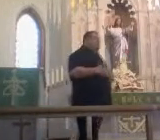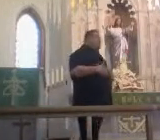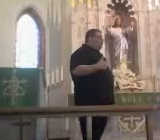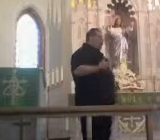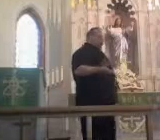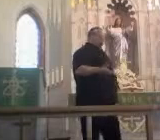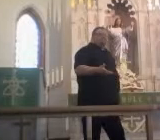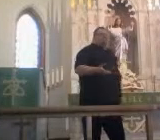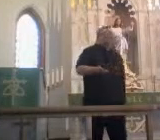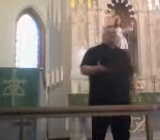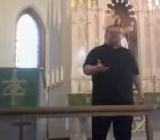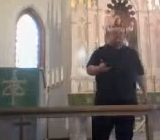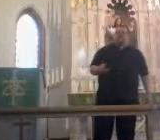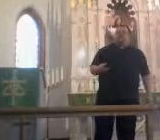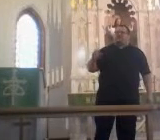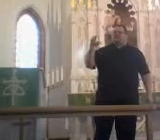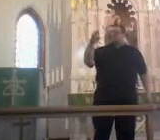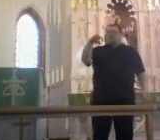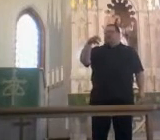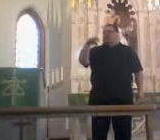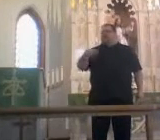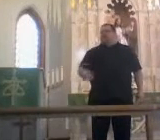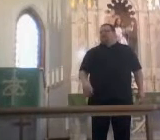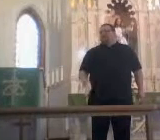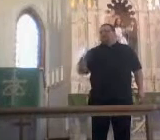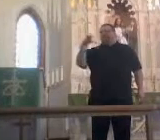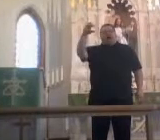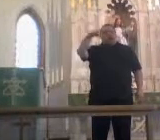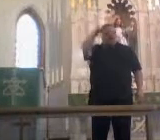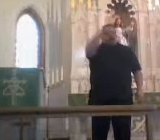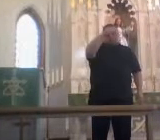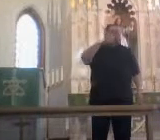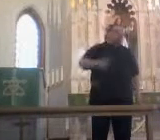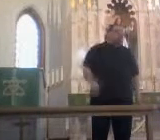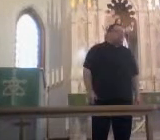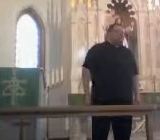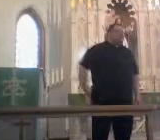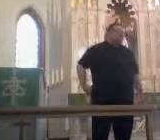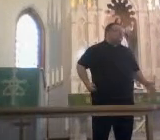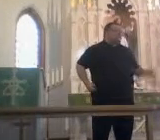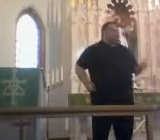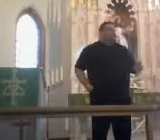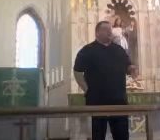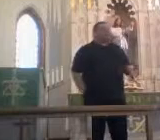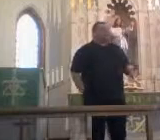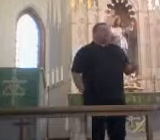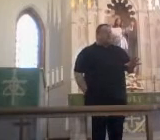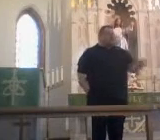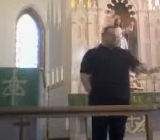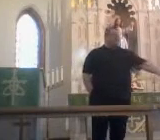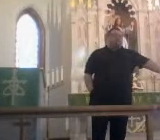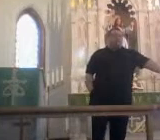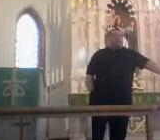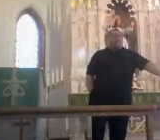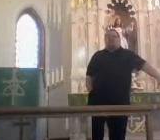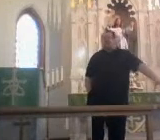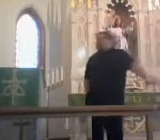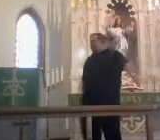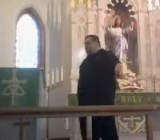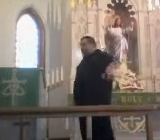god of rain, and he lived in a chariot and hopped from cloud to cloud. That's who they were worshiping. There was a small remnant of people who